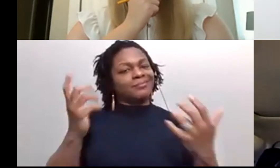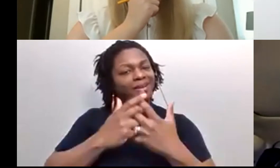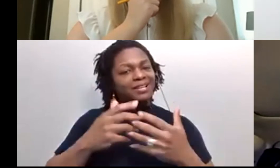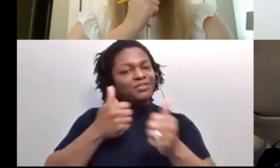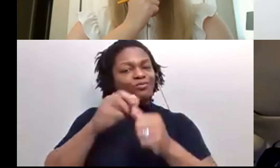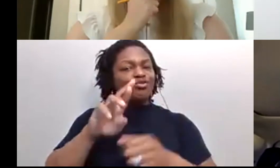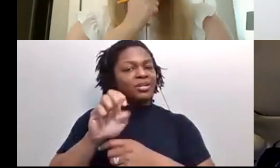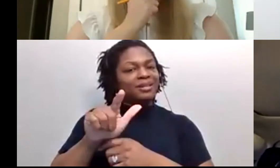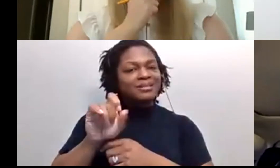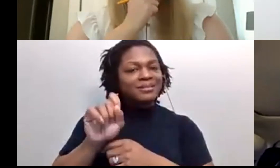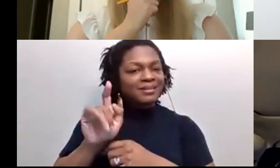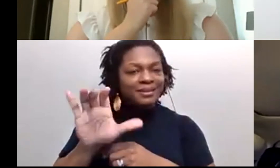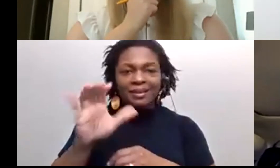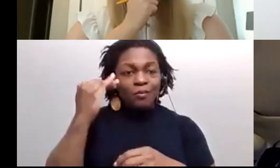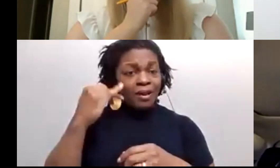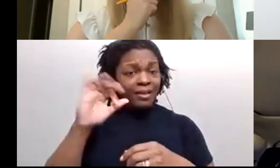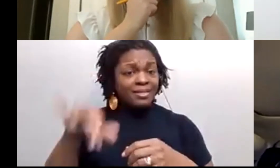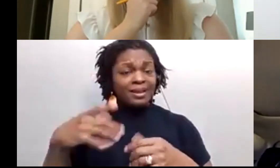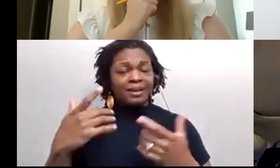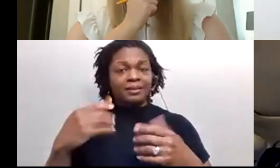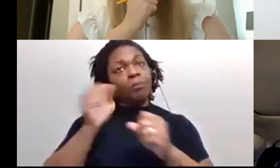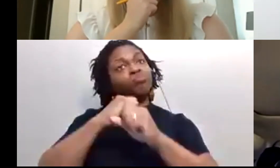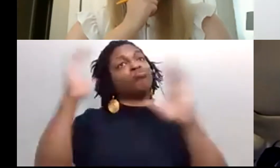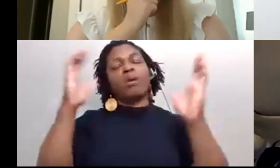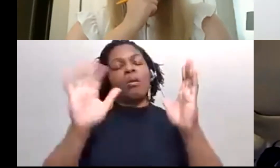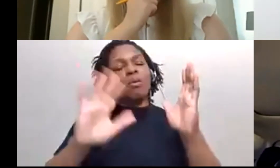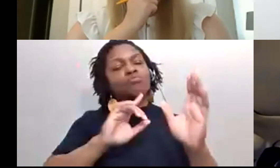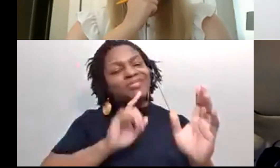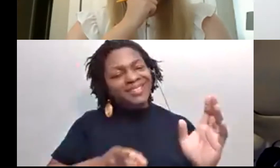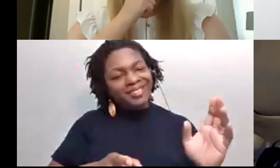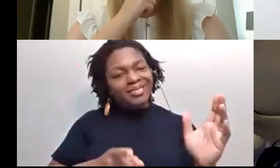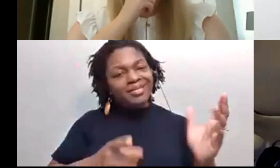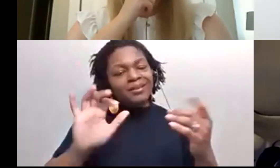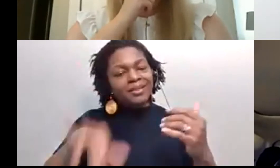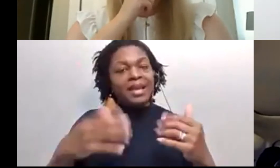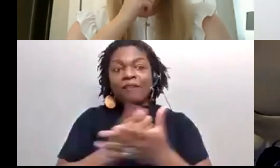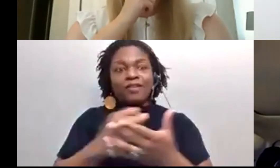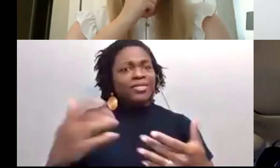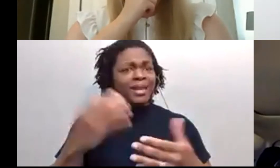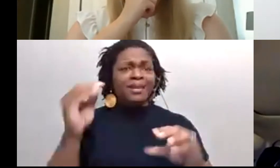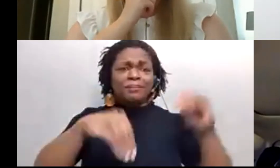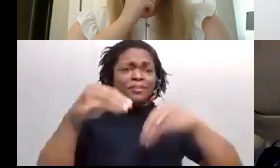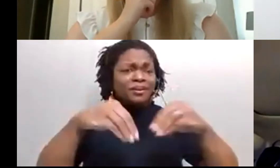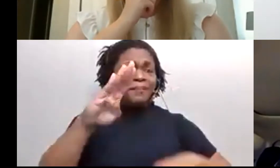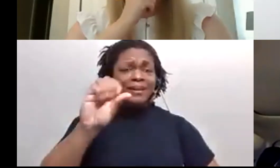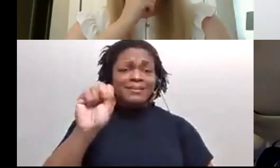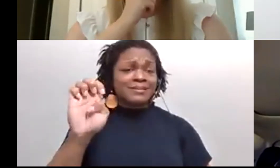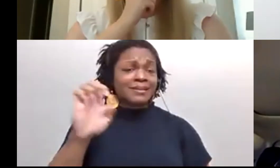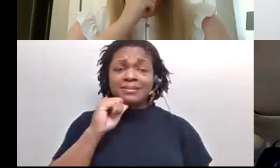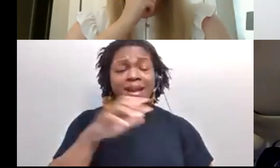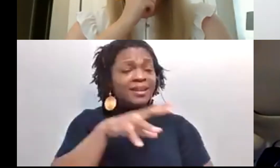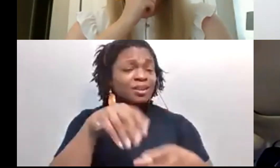with disabilities. Because everything that's being put together right now by Bessie is not including our children